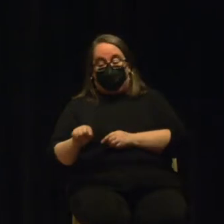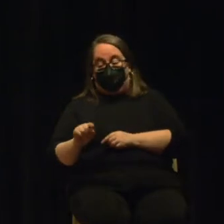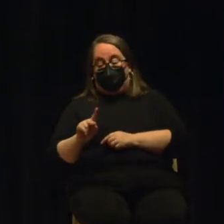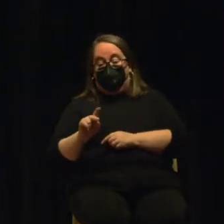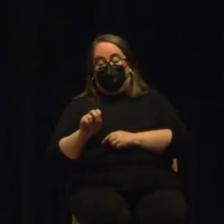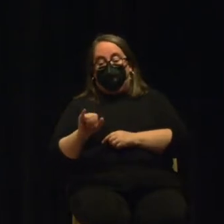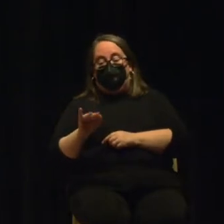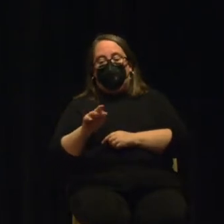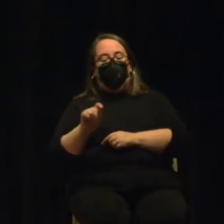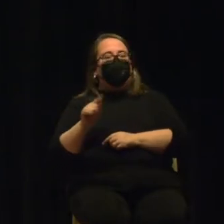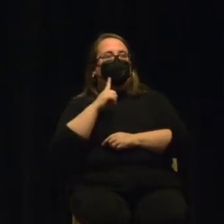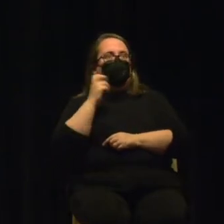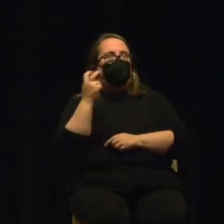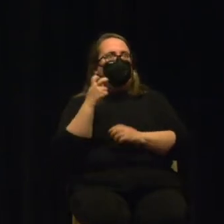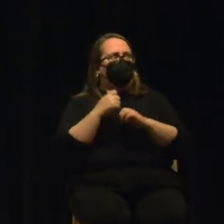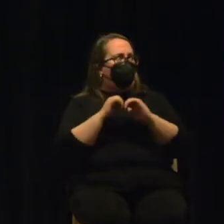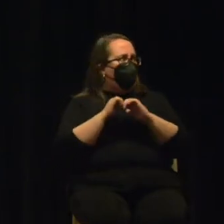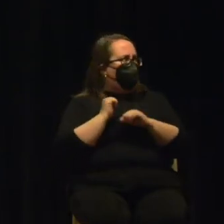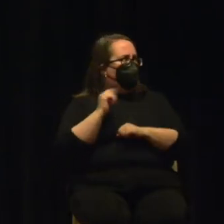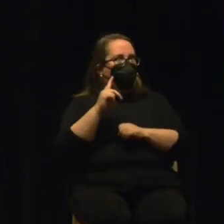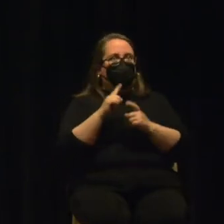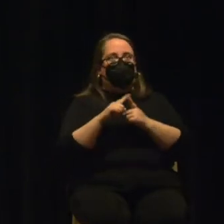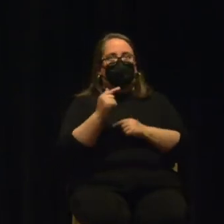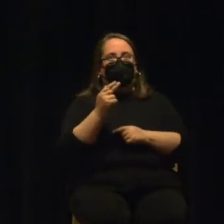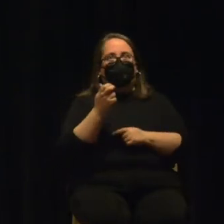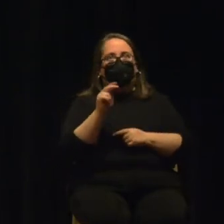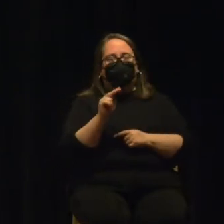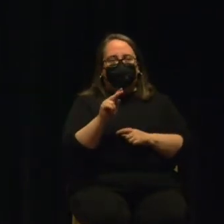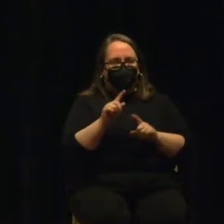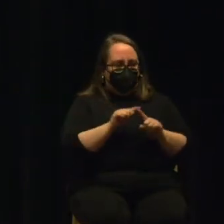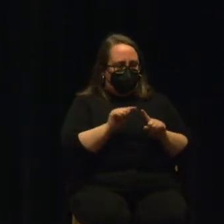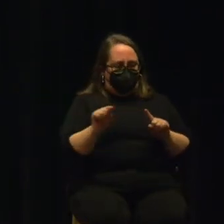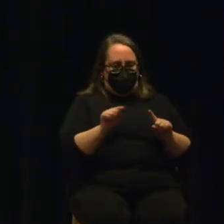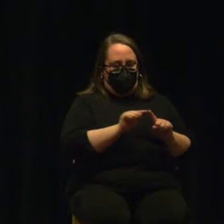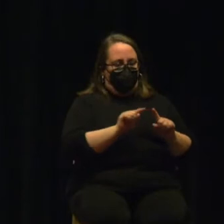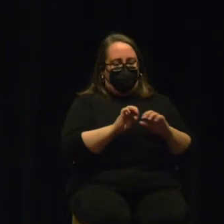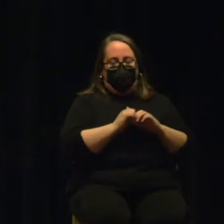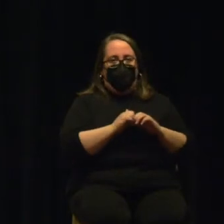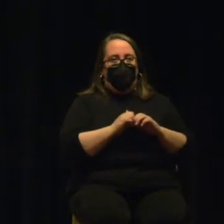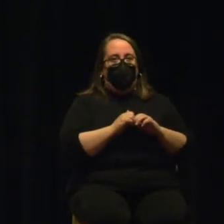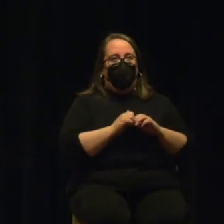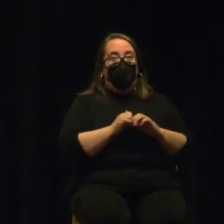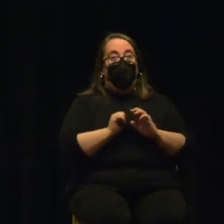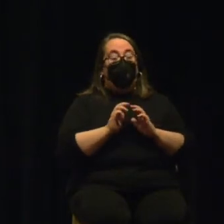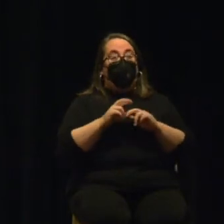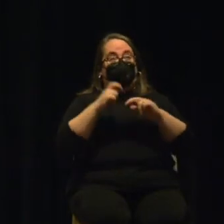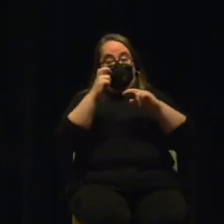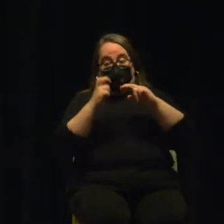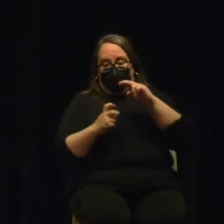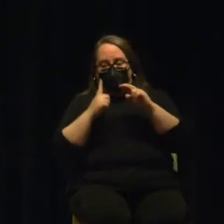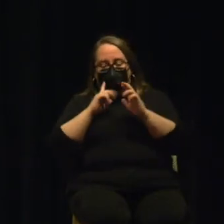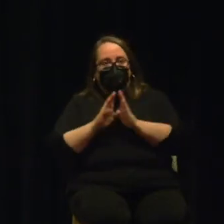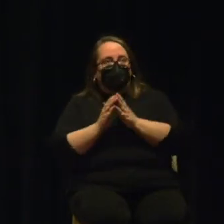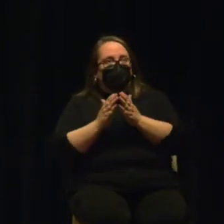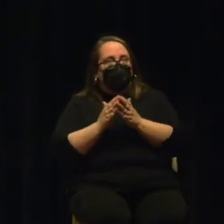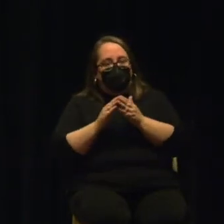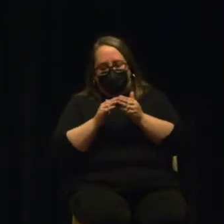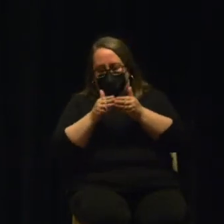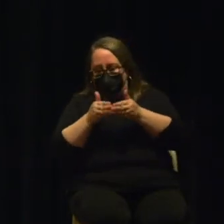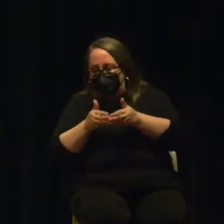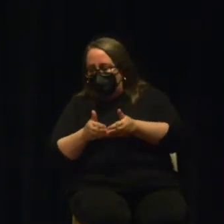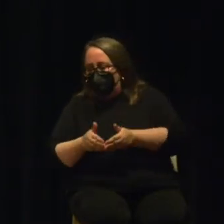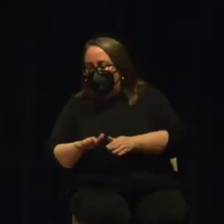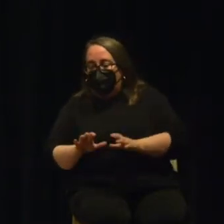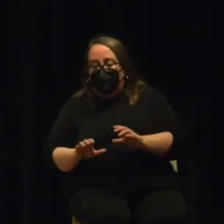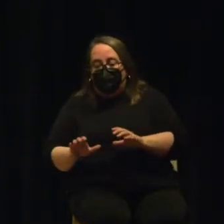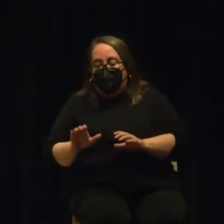at 12 years old, trying to figure out how to get back to Galveston. And he was diving for shells. And he used to tell the story all the time. He's diving